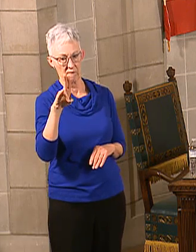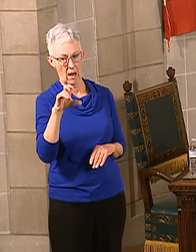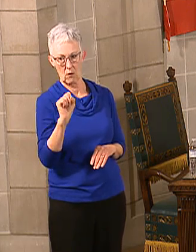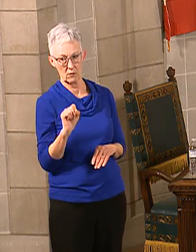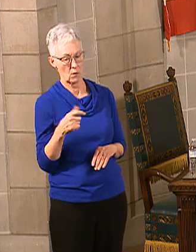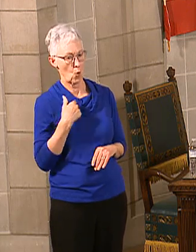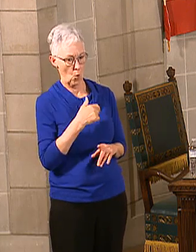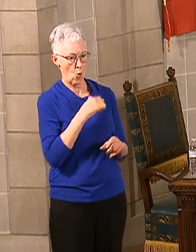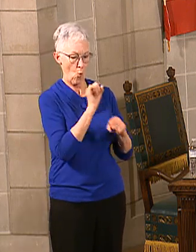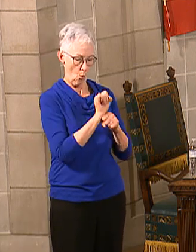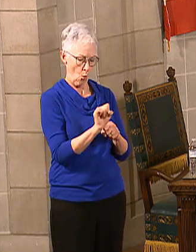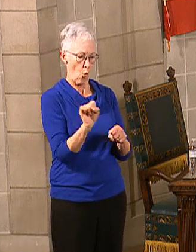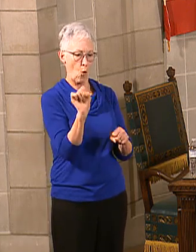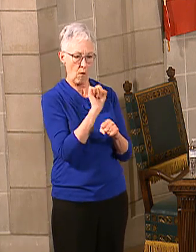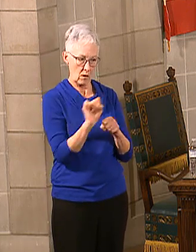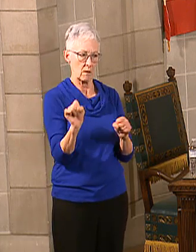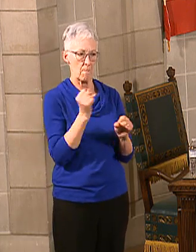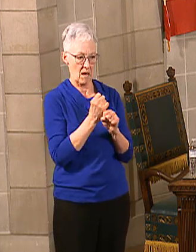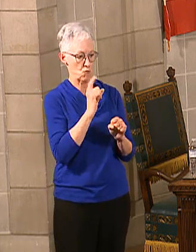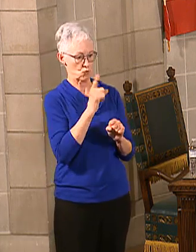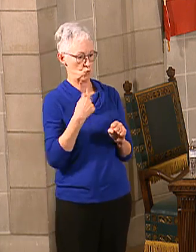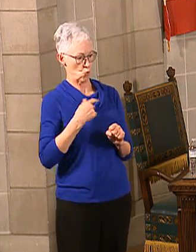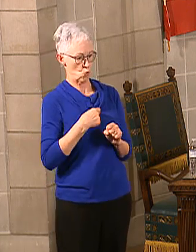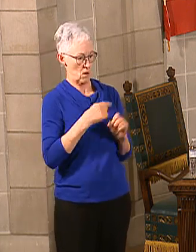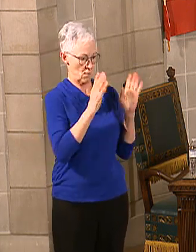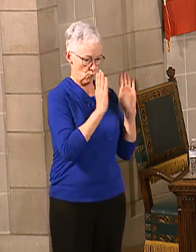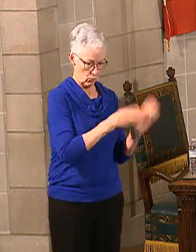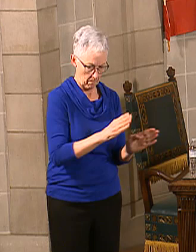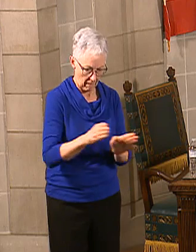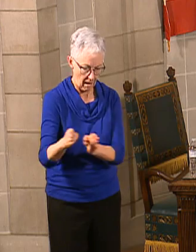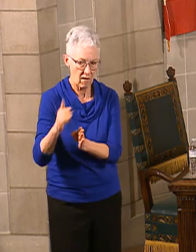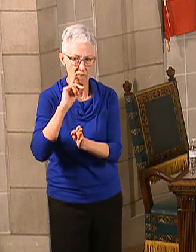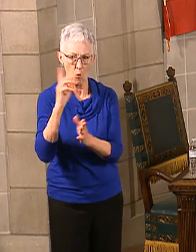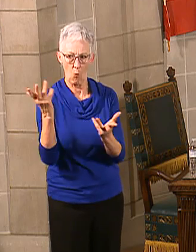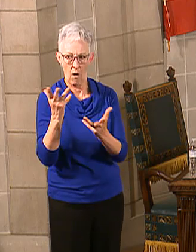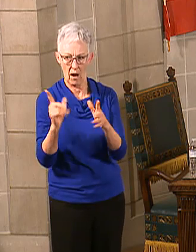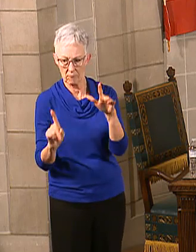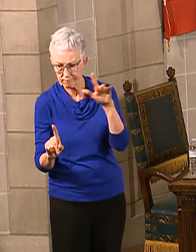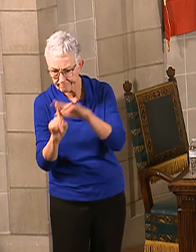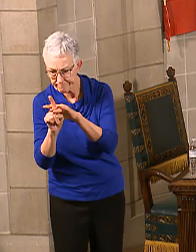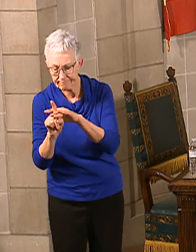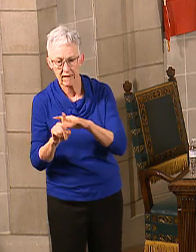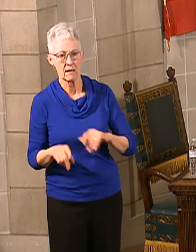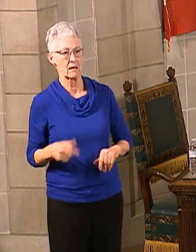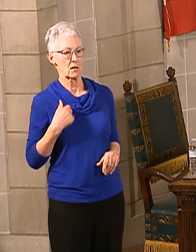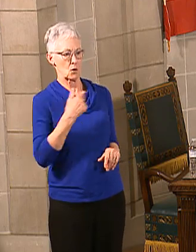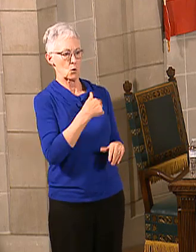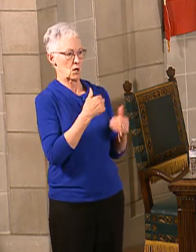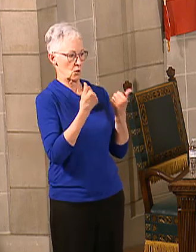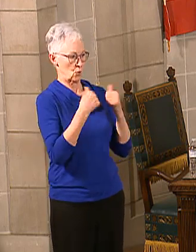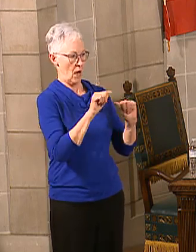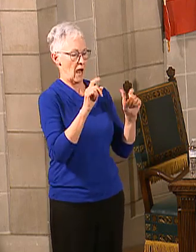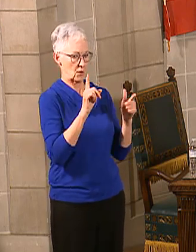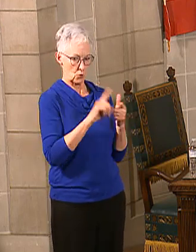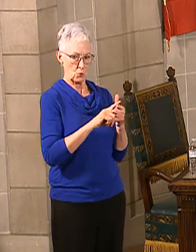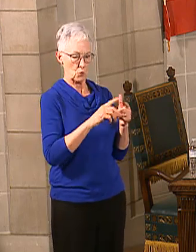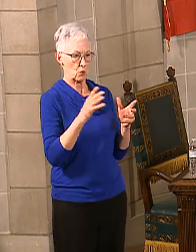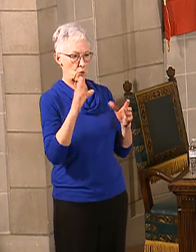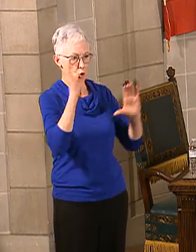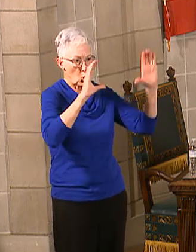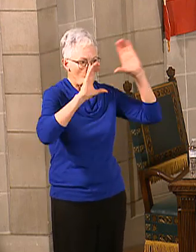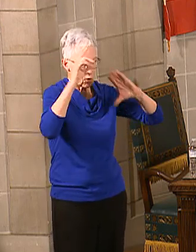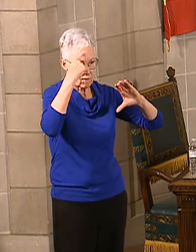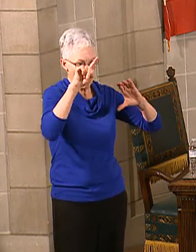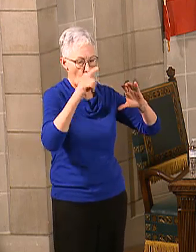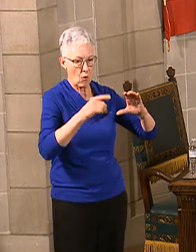we're prepared to be able to handle this. We are focusing on the three key things of expanding PPE, doing